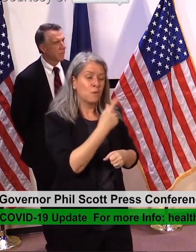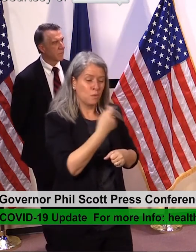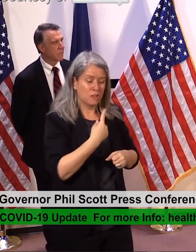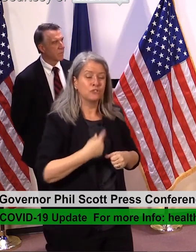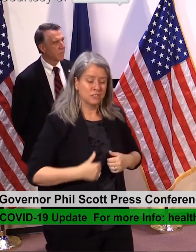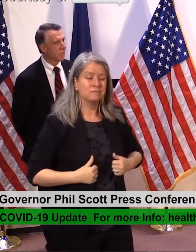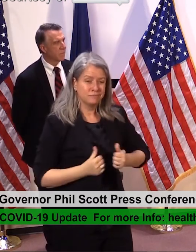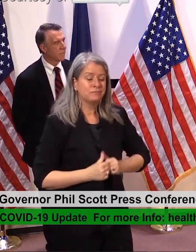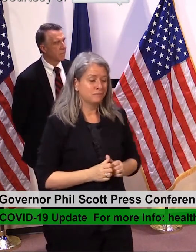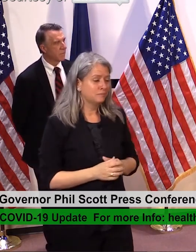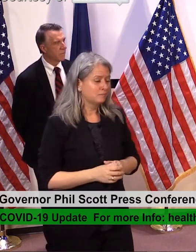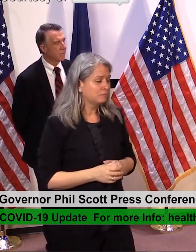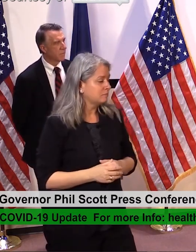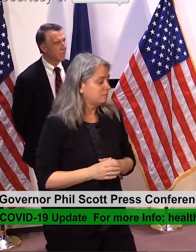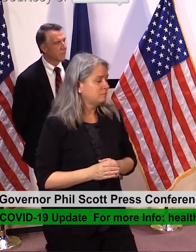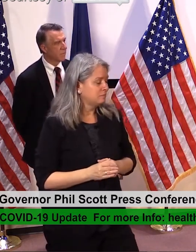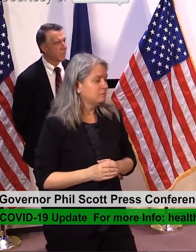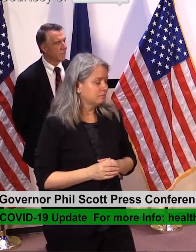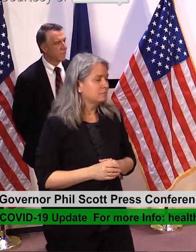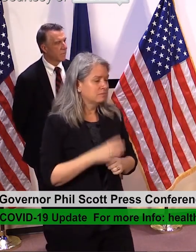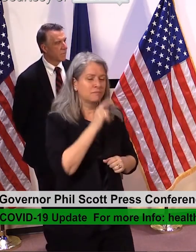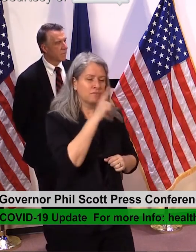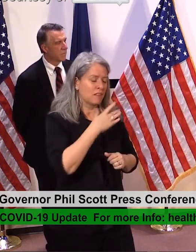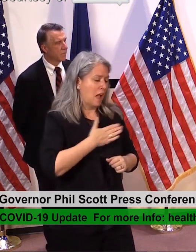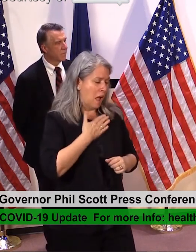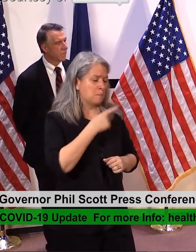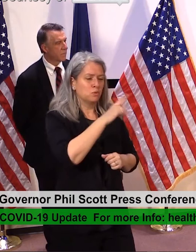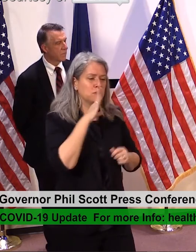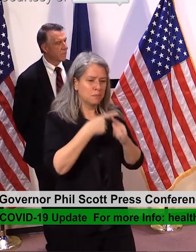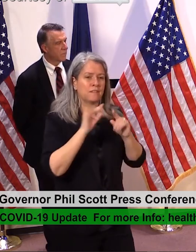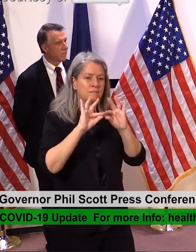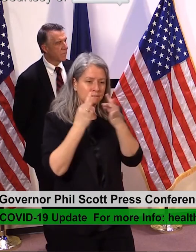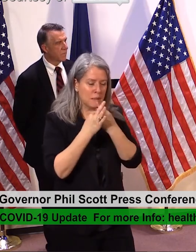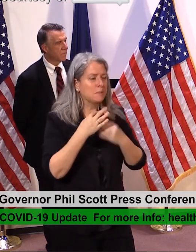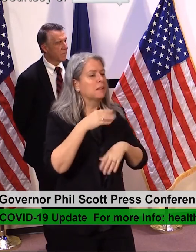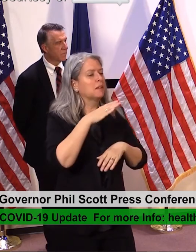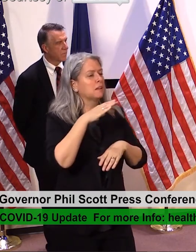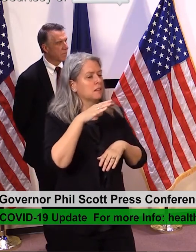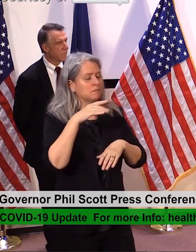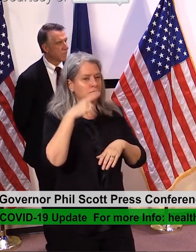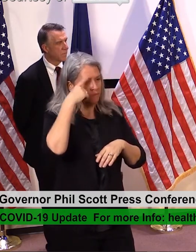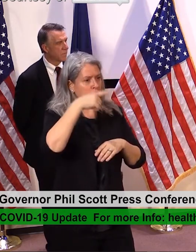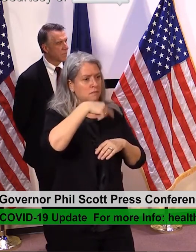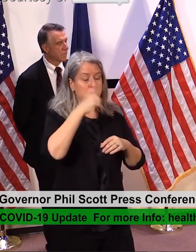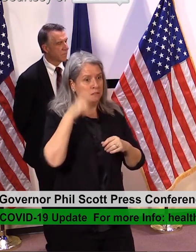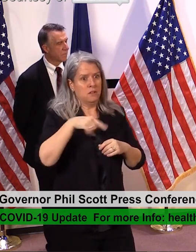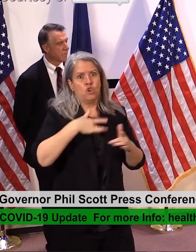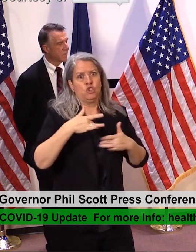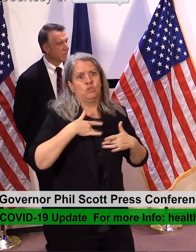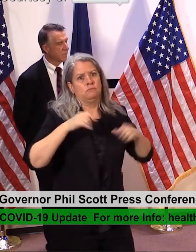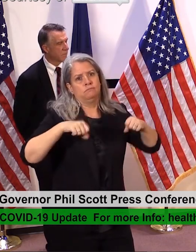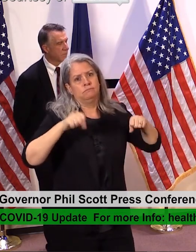you're referring your question to the families of the loved ones that are there, who are the ones most